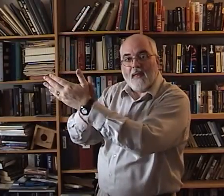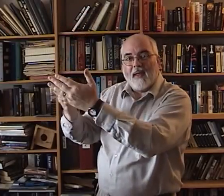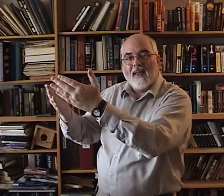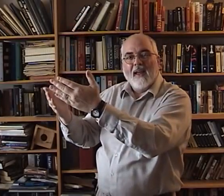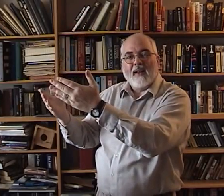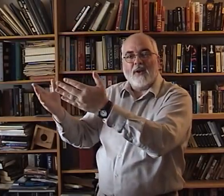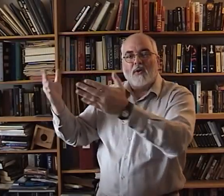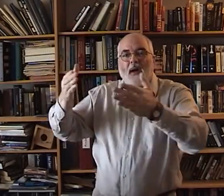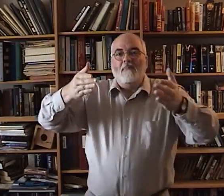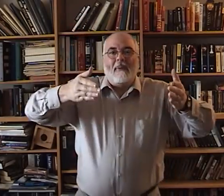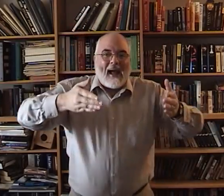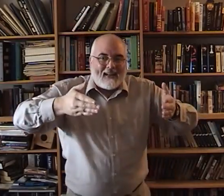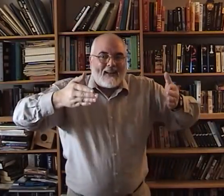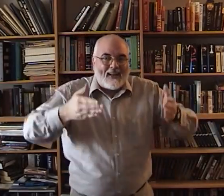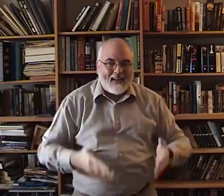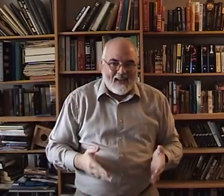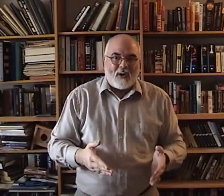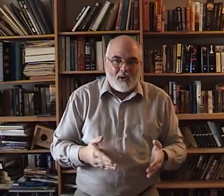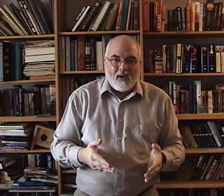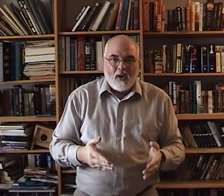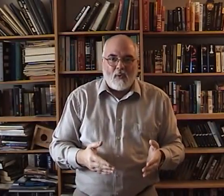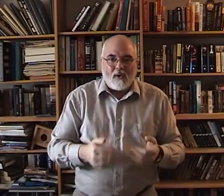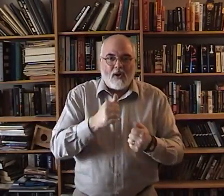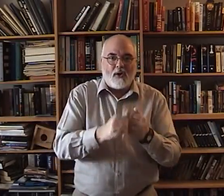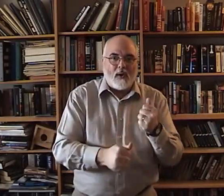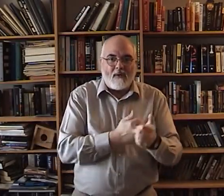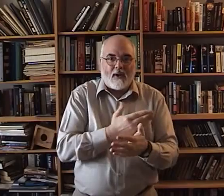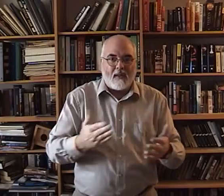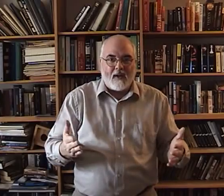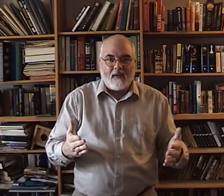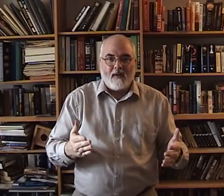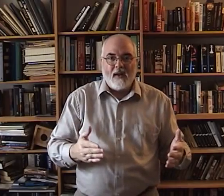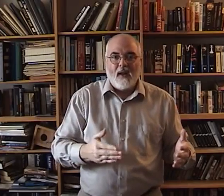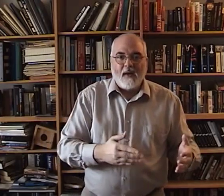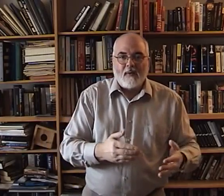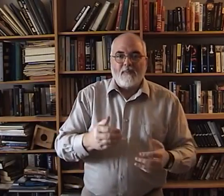everything. Now don't come back to here when you're going to do everything.